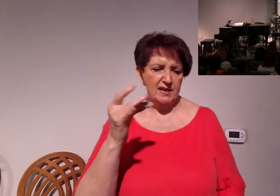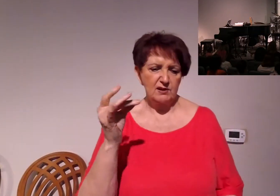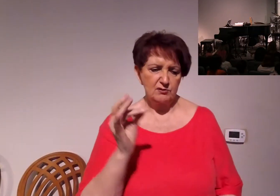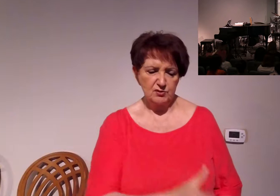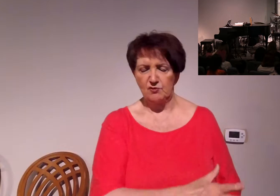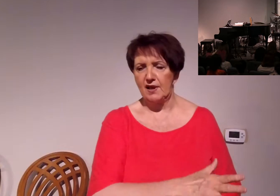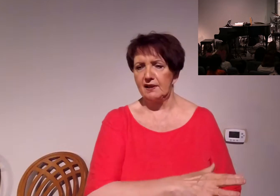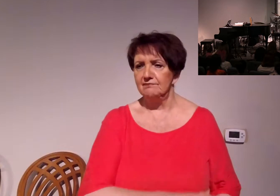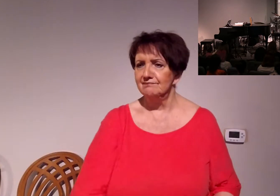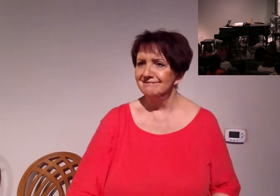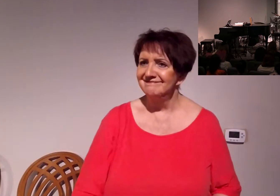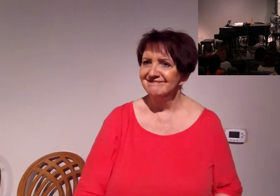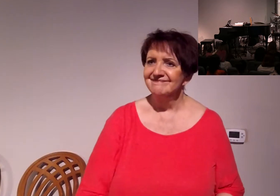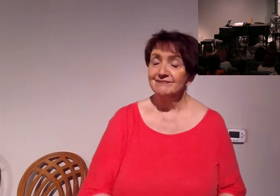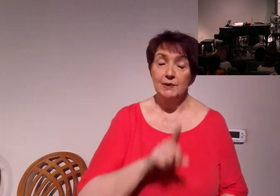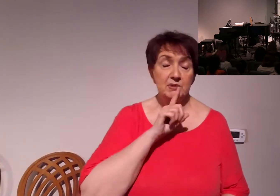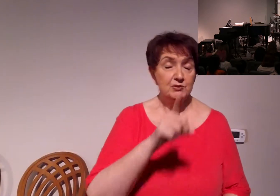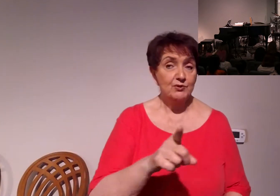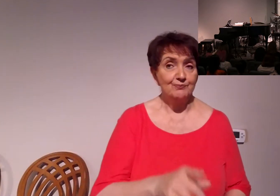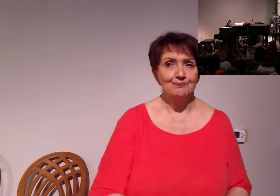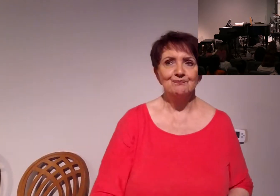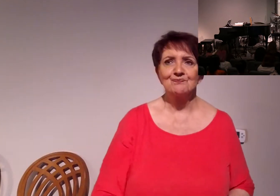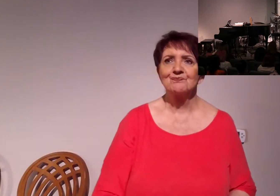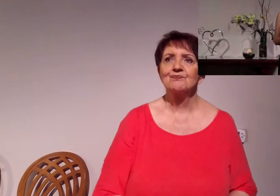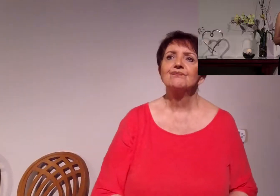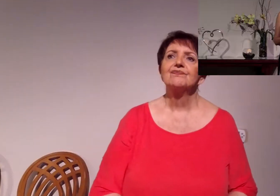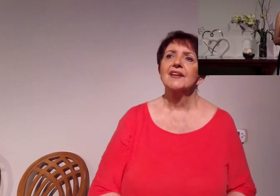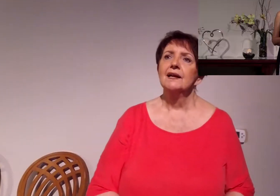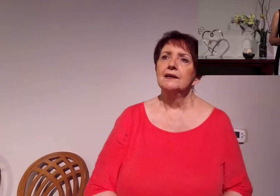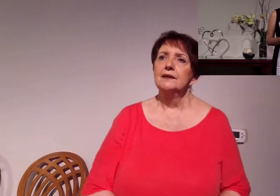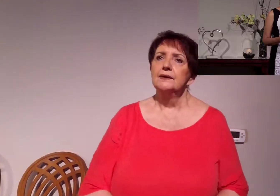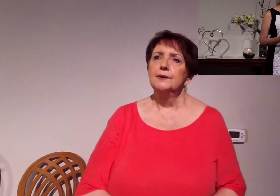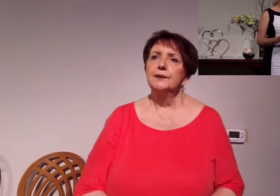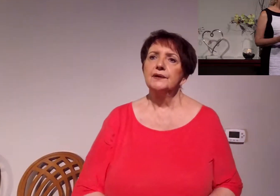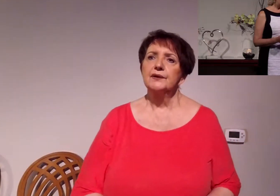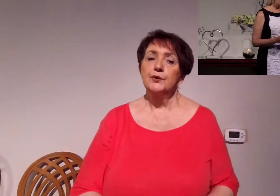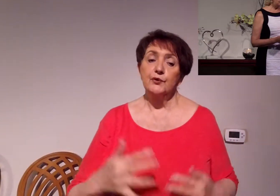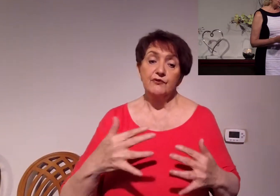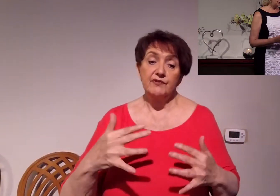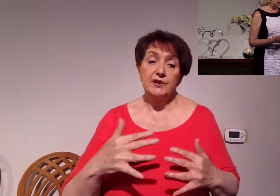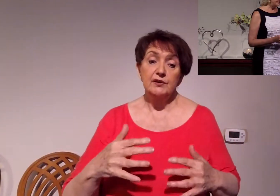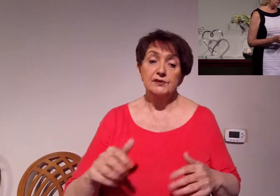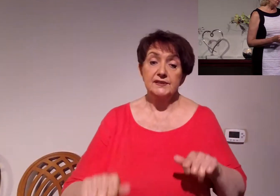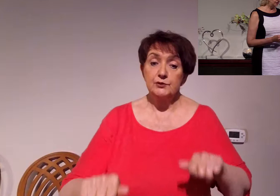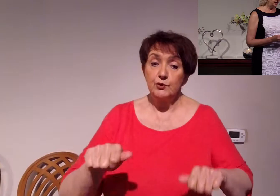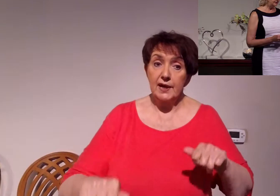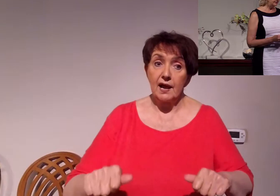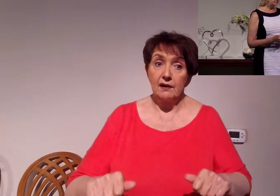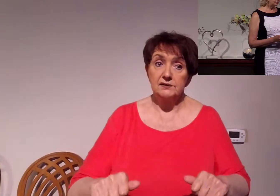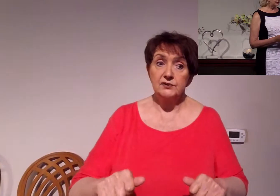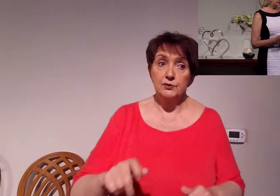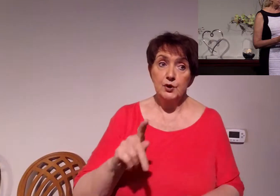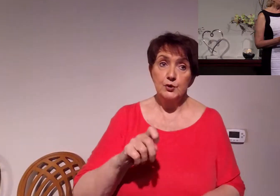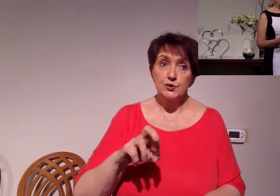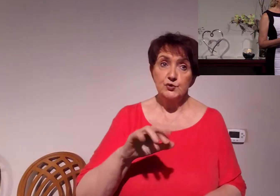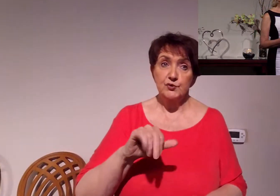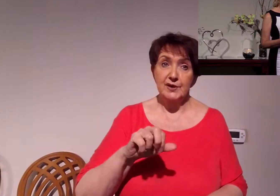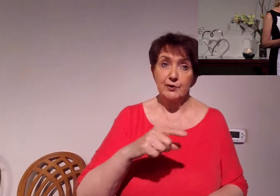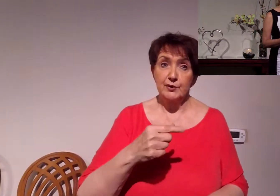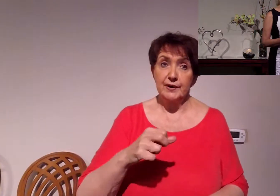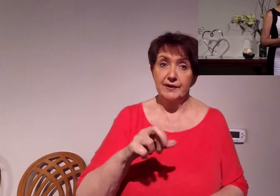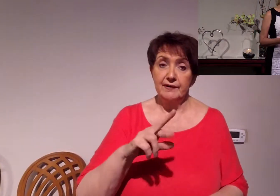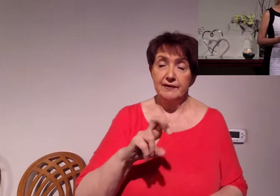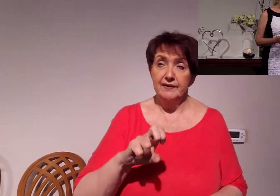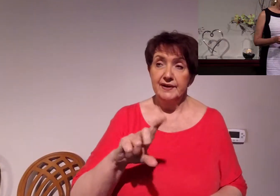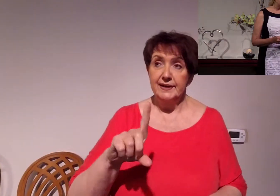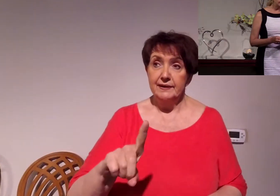Yes, that would be true. When our fears and doubts are triggered by our partner, as they will in any intimate relationship, we don't want